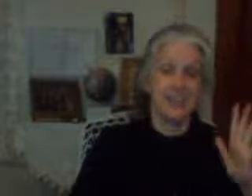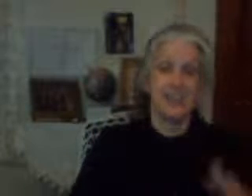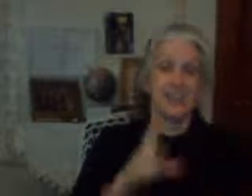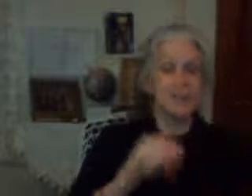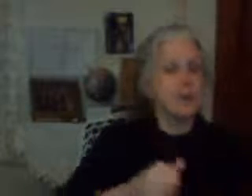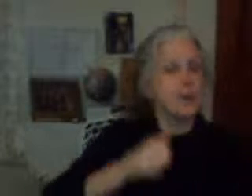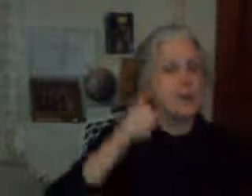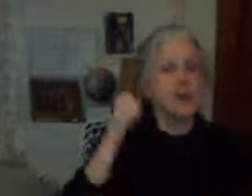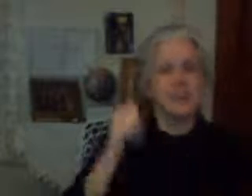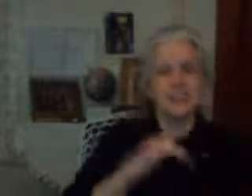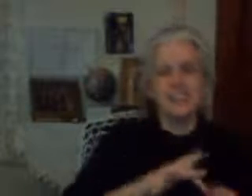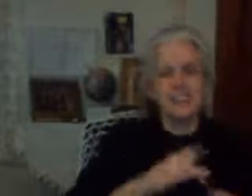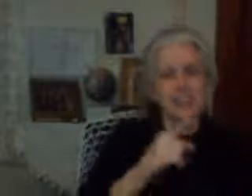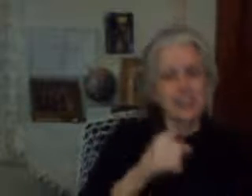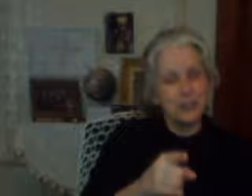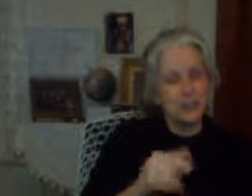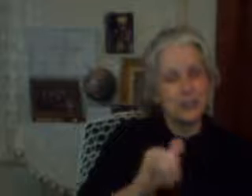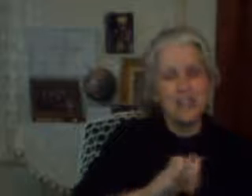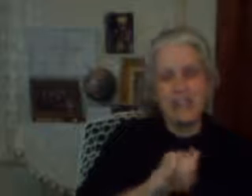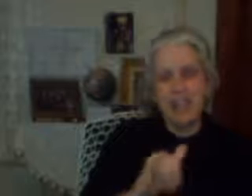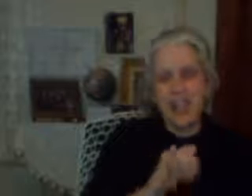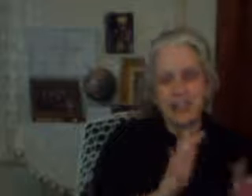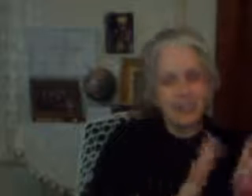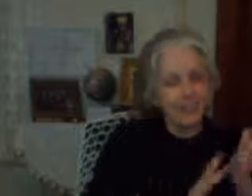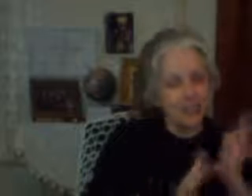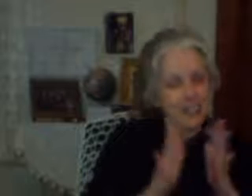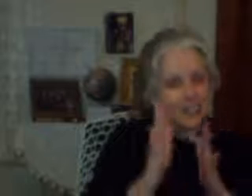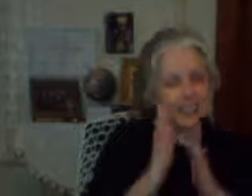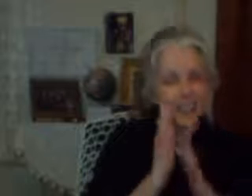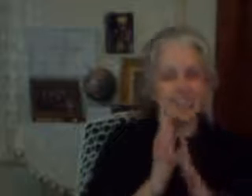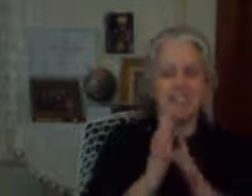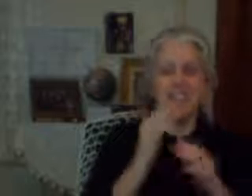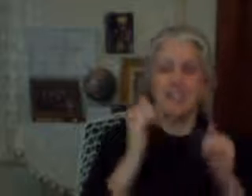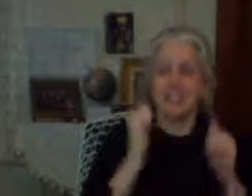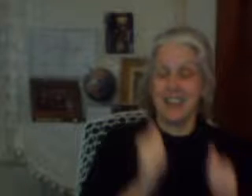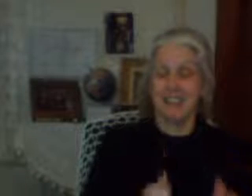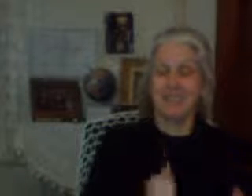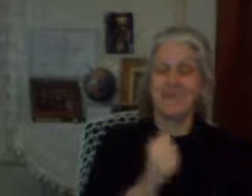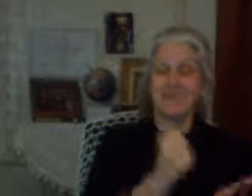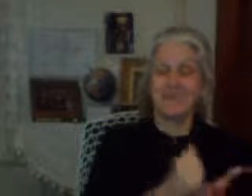one can touch you like Jesus can.